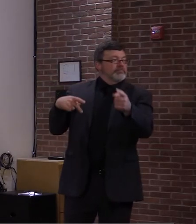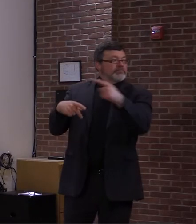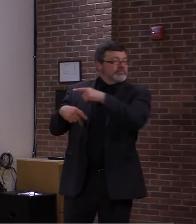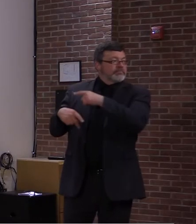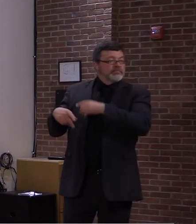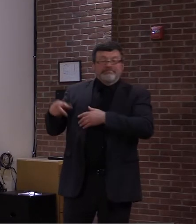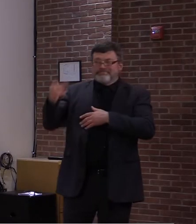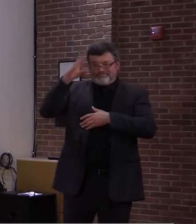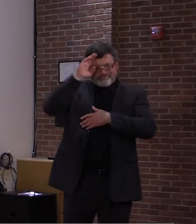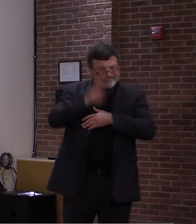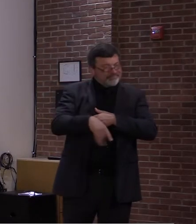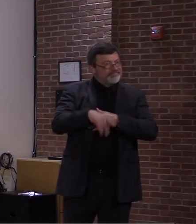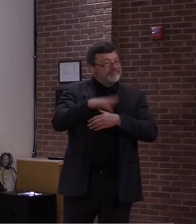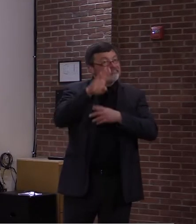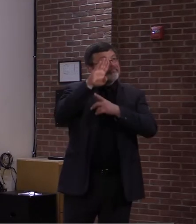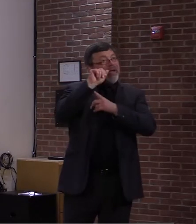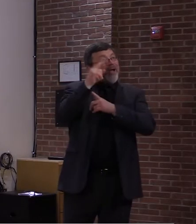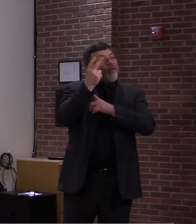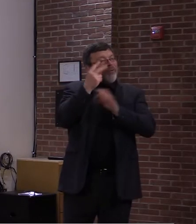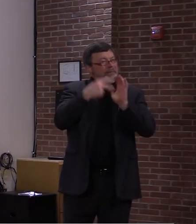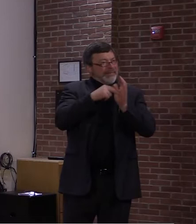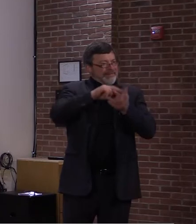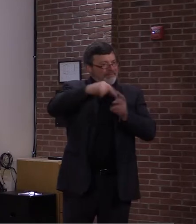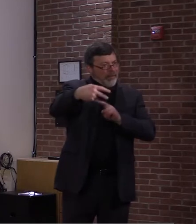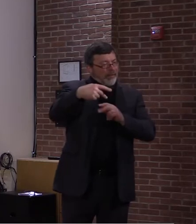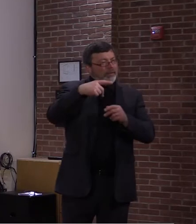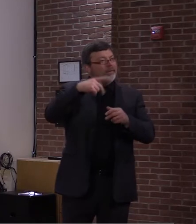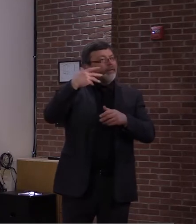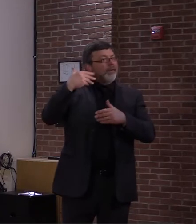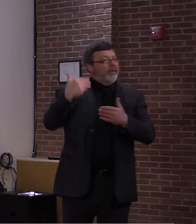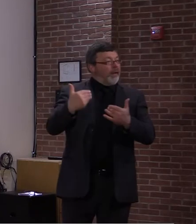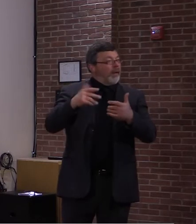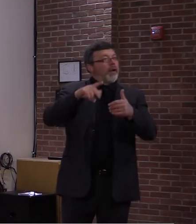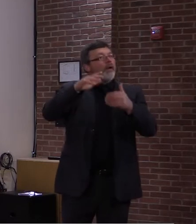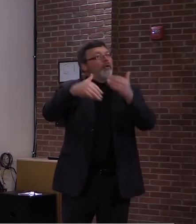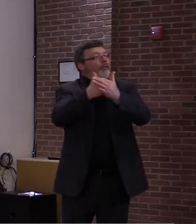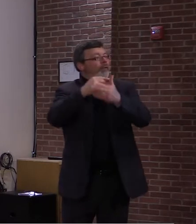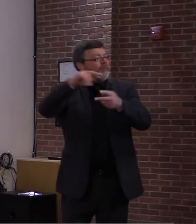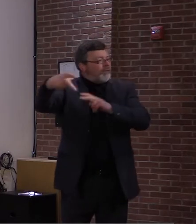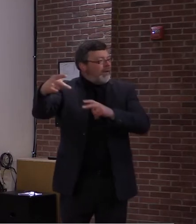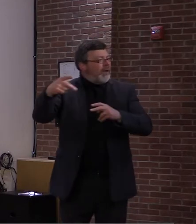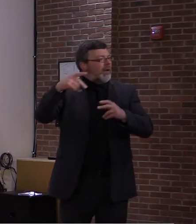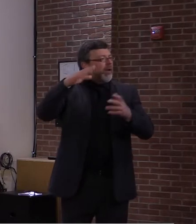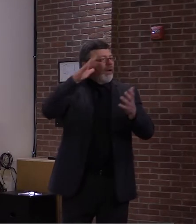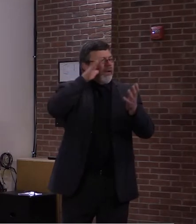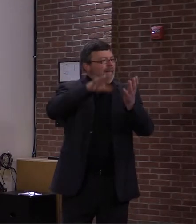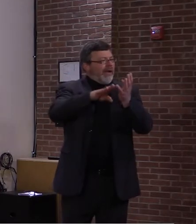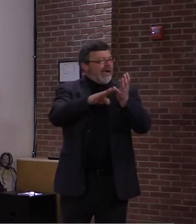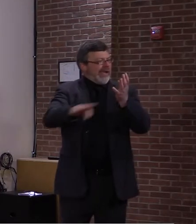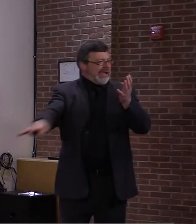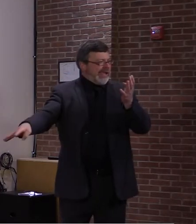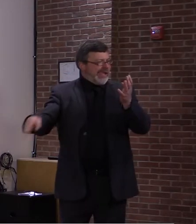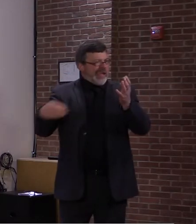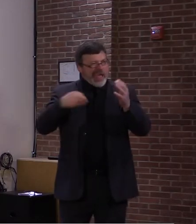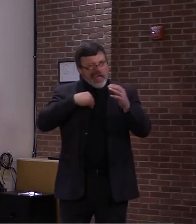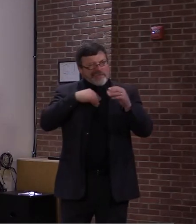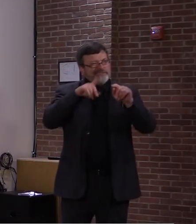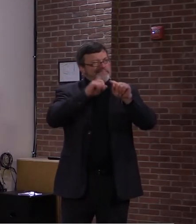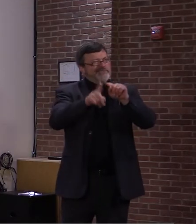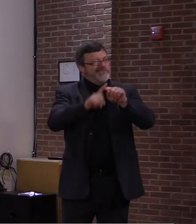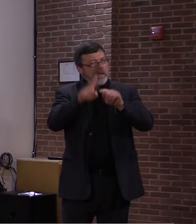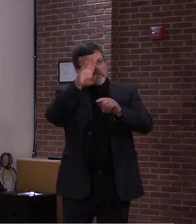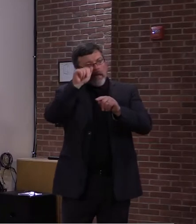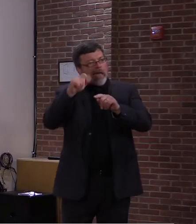of. How much do those concern you? Yeah, well, every variant concerns us to some degree. So we're